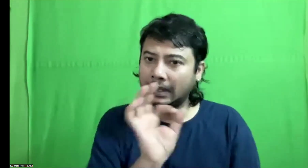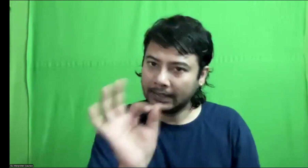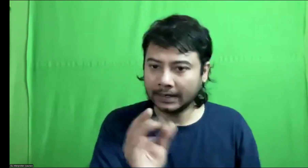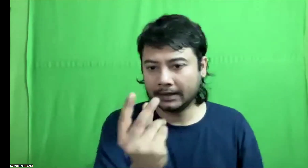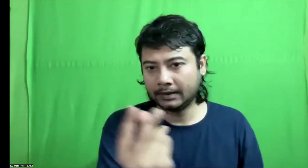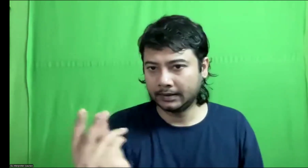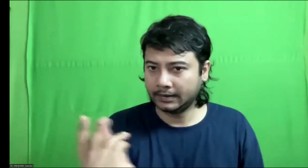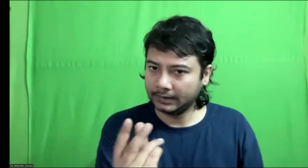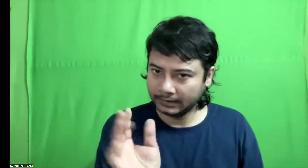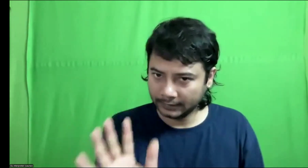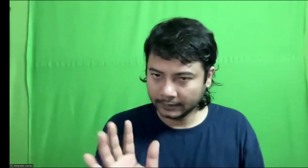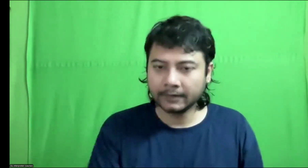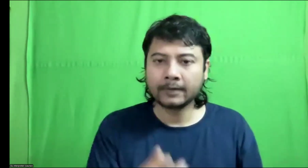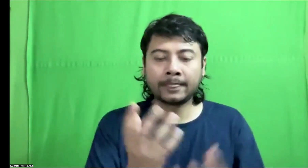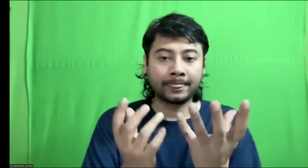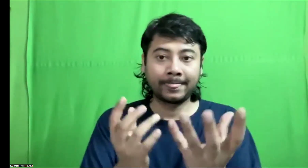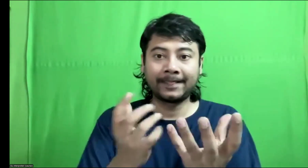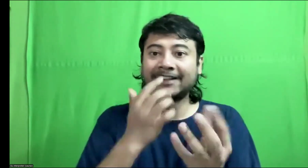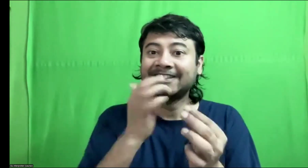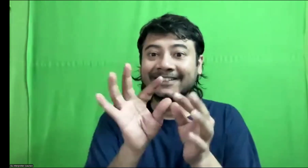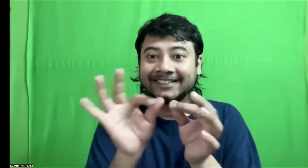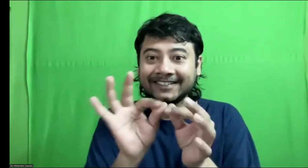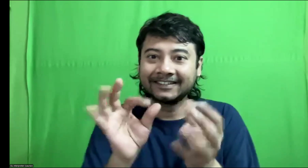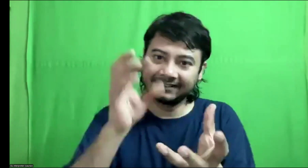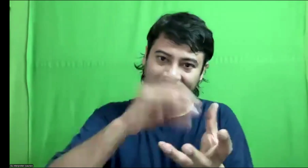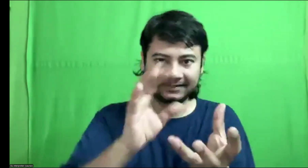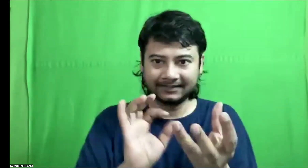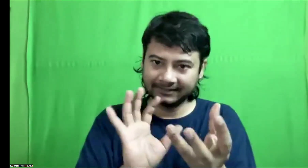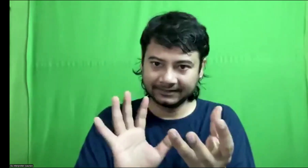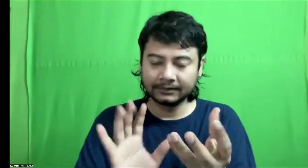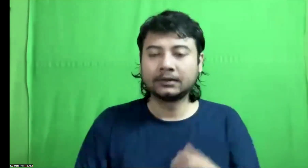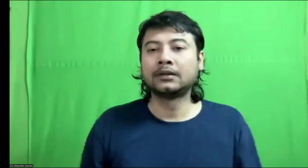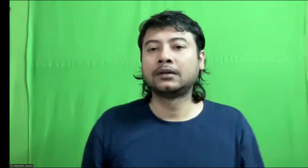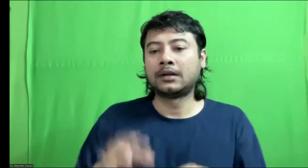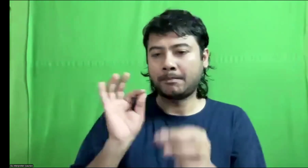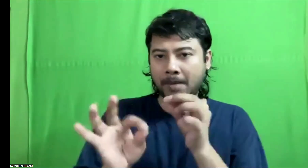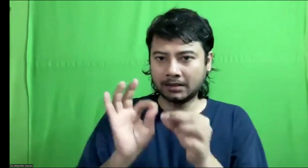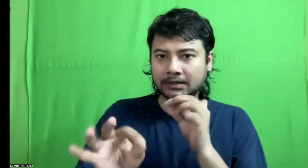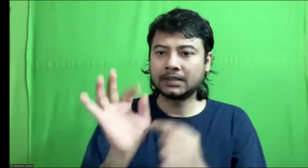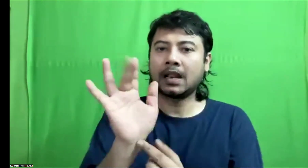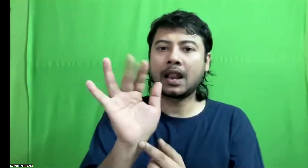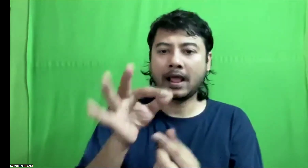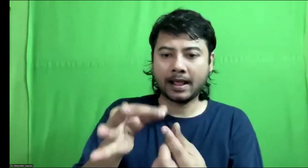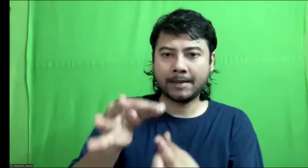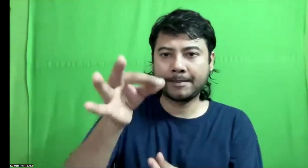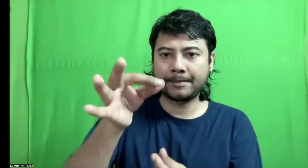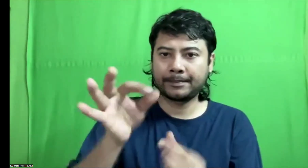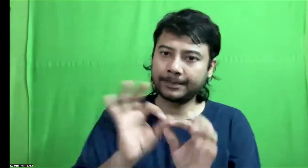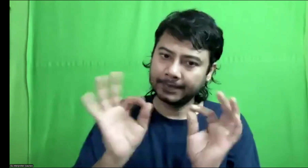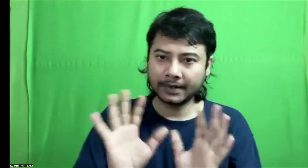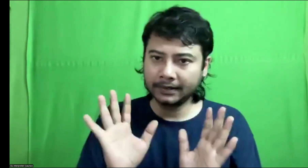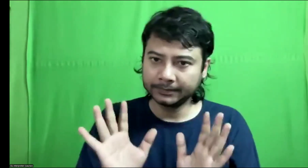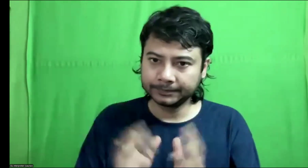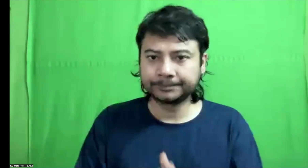Now you go down, you take an empty lamp, you keep one piece of soaked wick in that